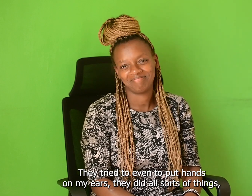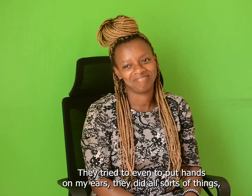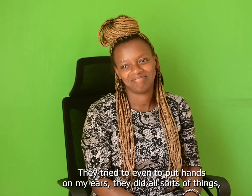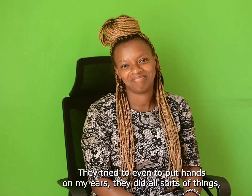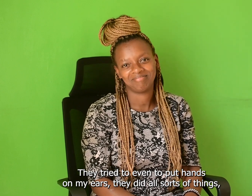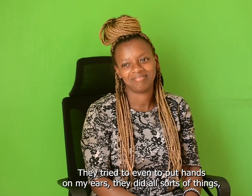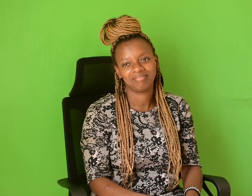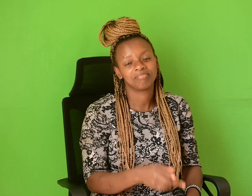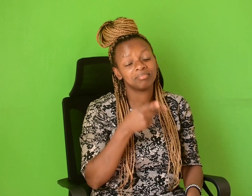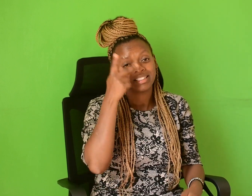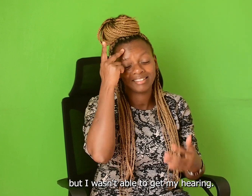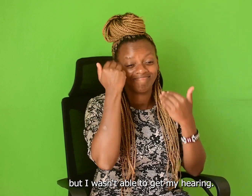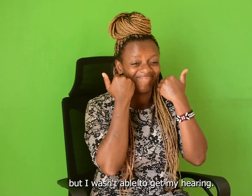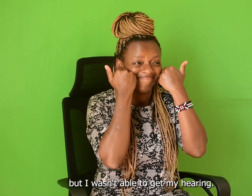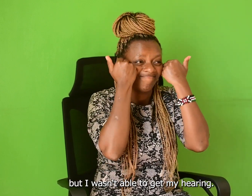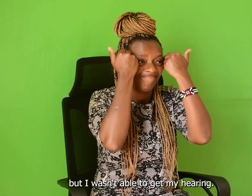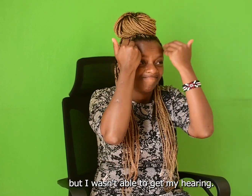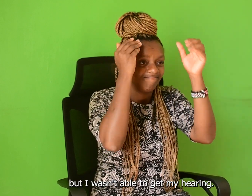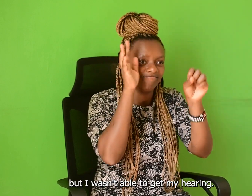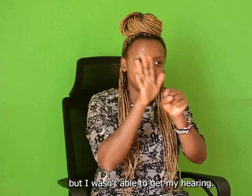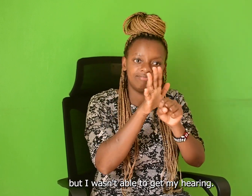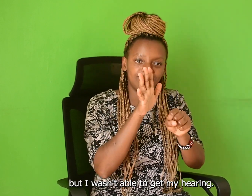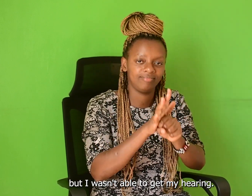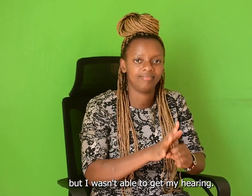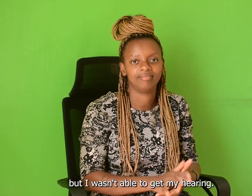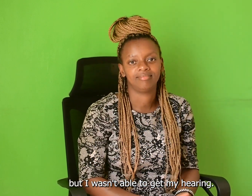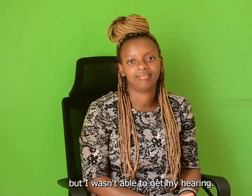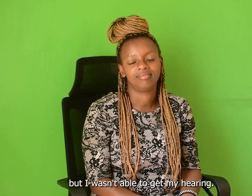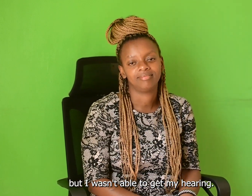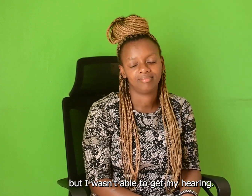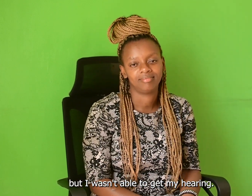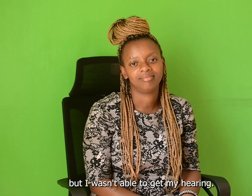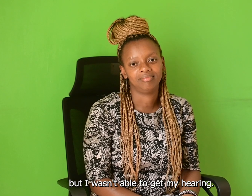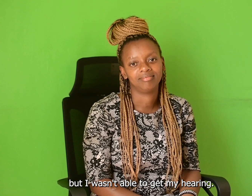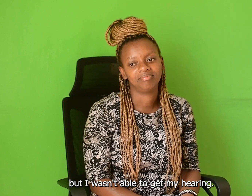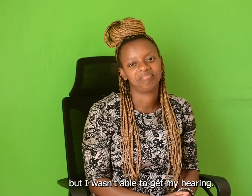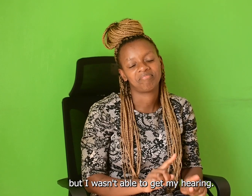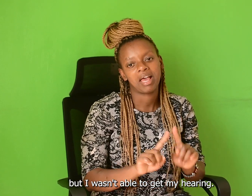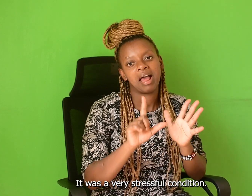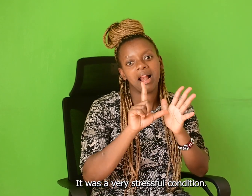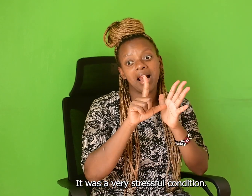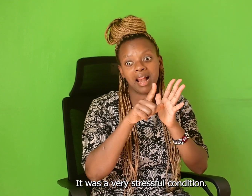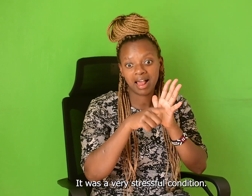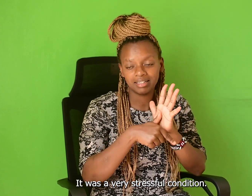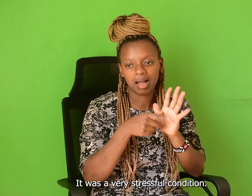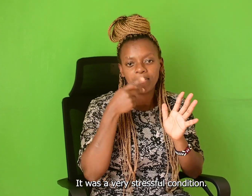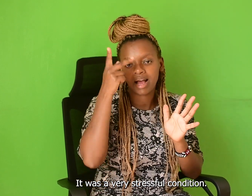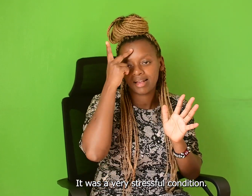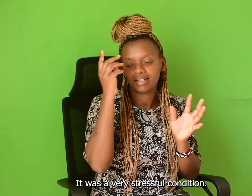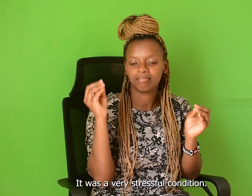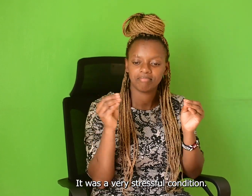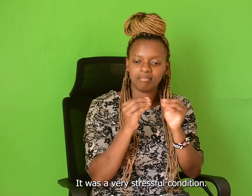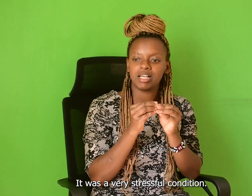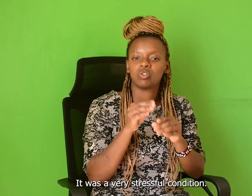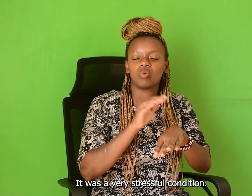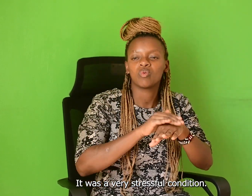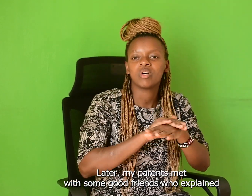sorts of things, but I wasn't able to regain my hearing. It was a very stressful condition. Later,